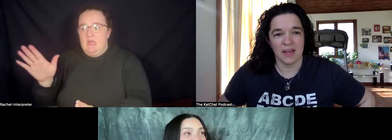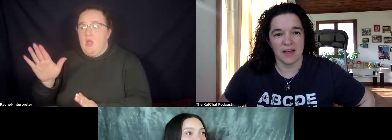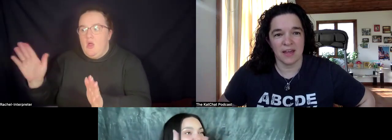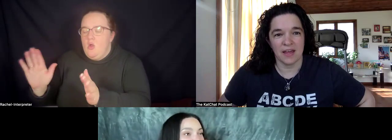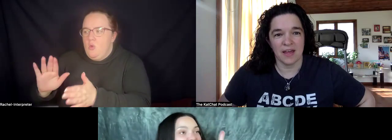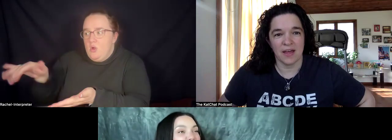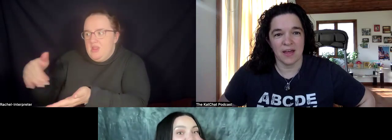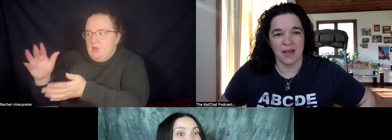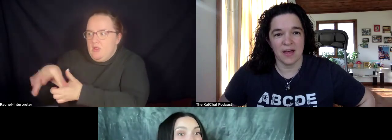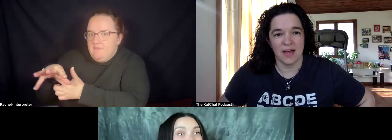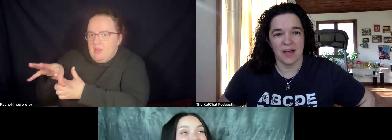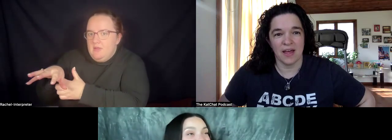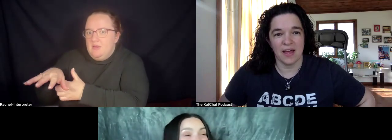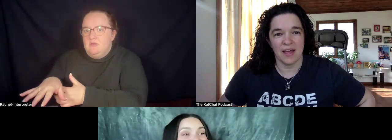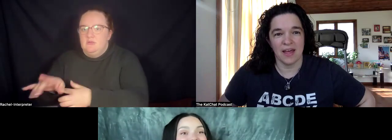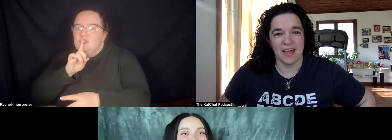take. She's kind of,